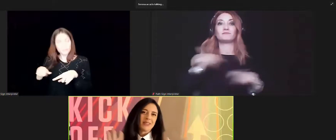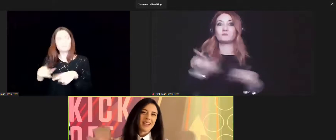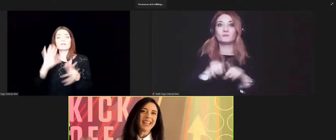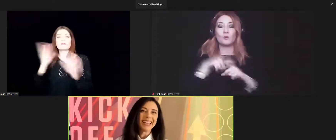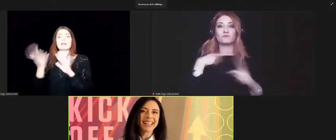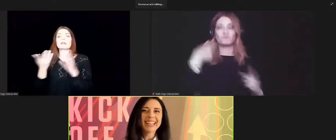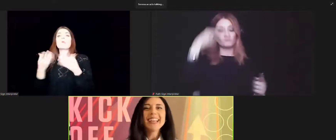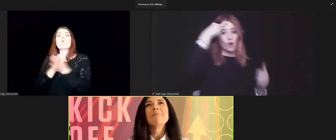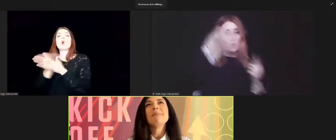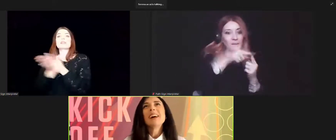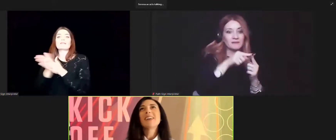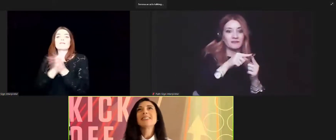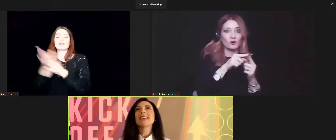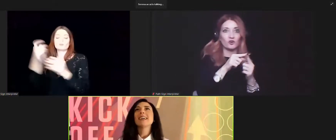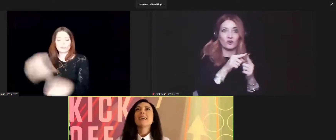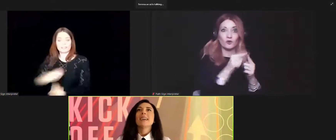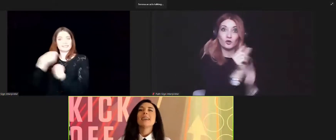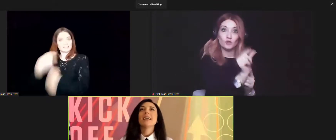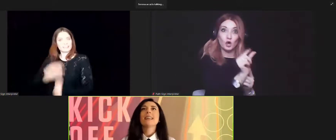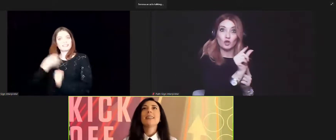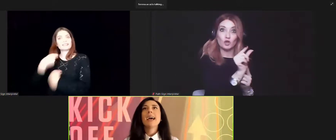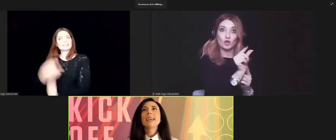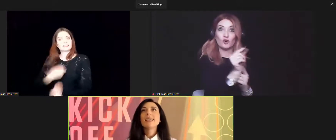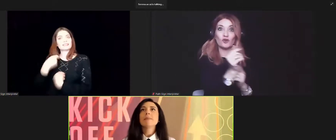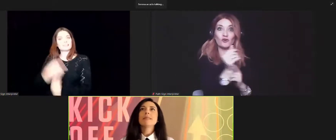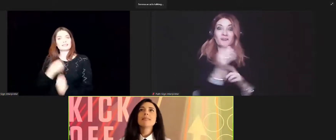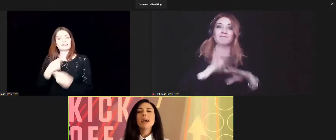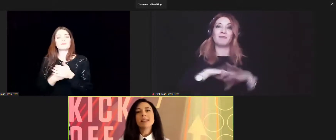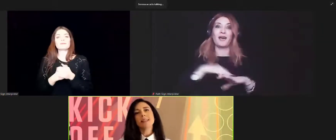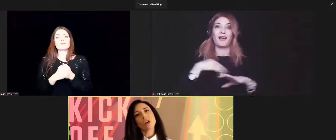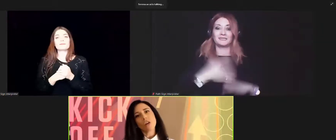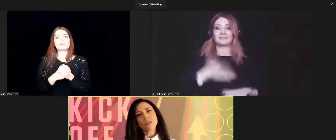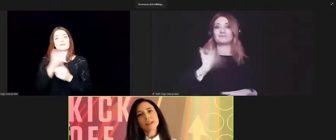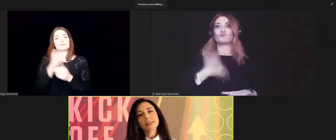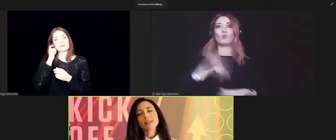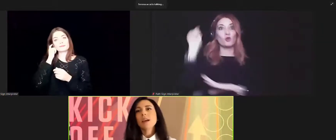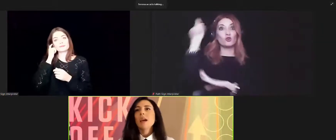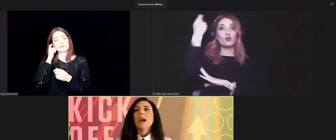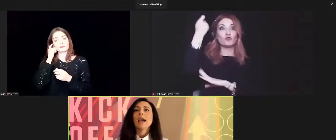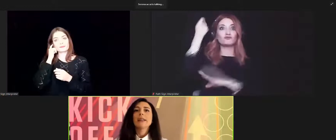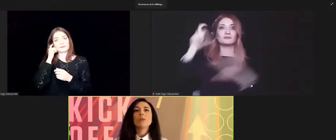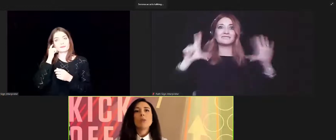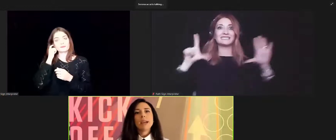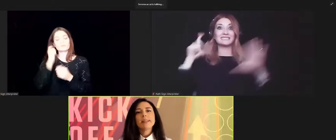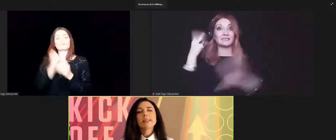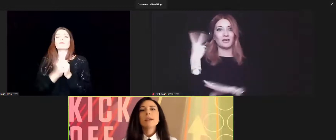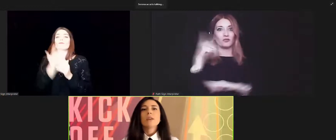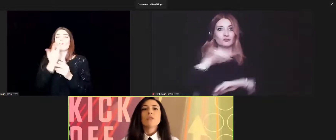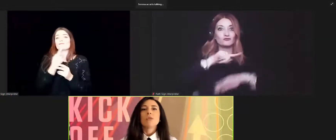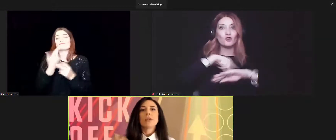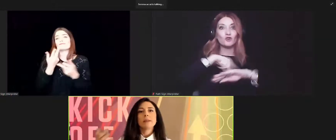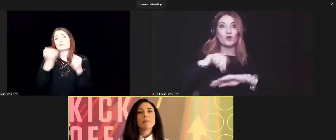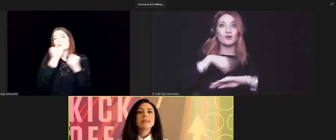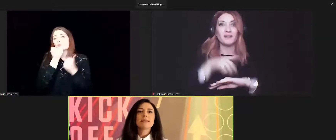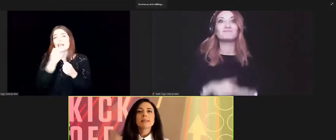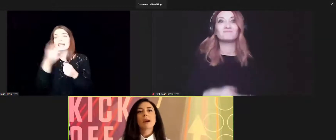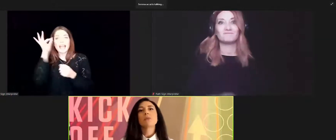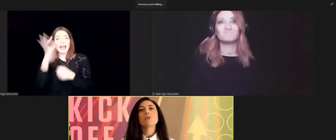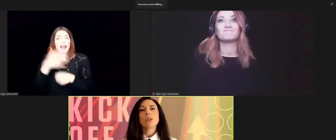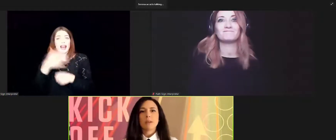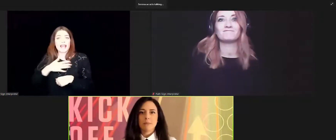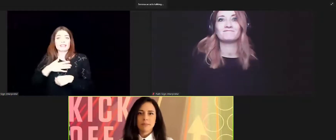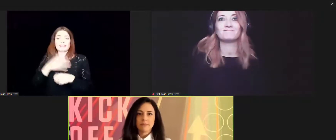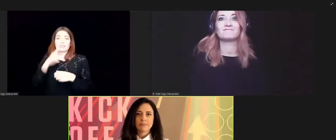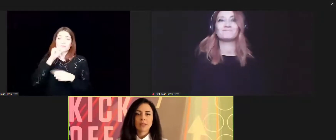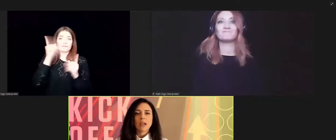because because they sign the contract and wait for the business come